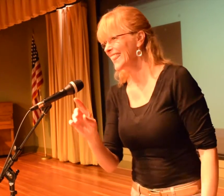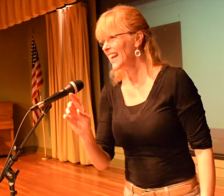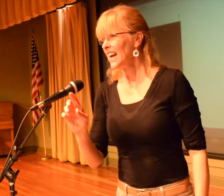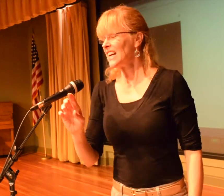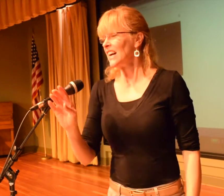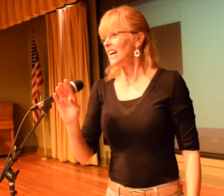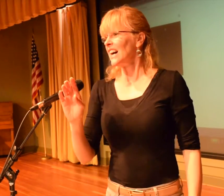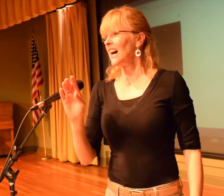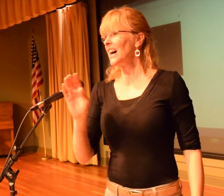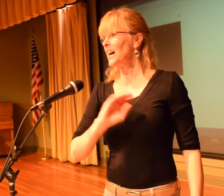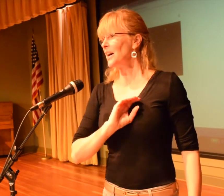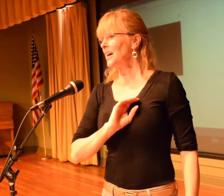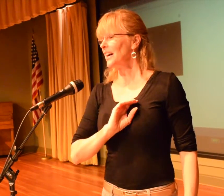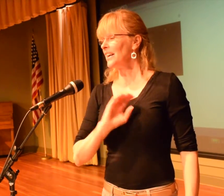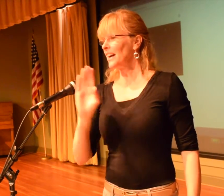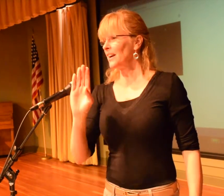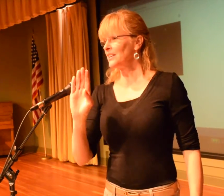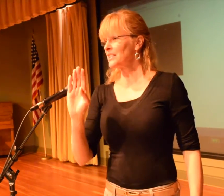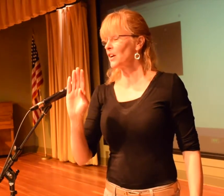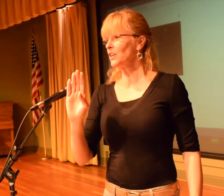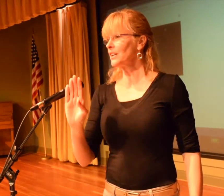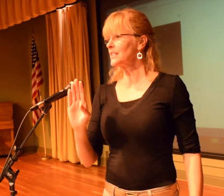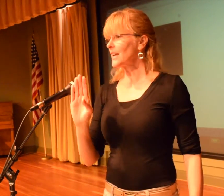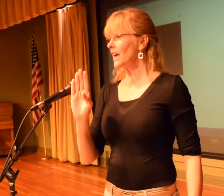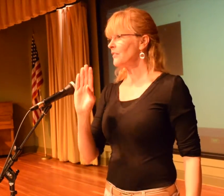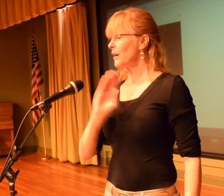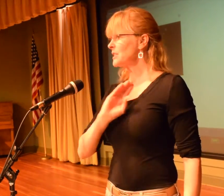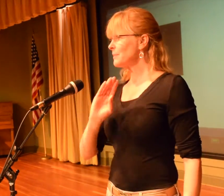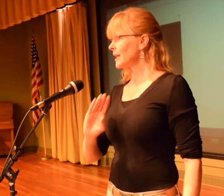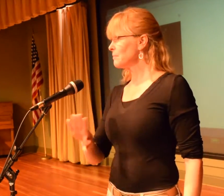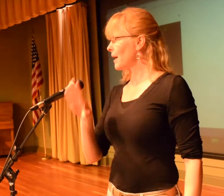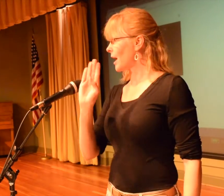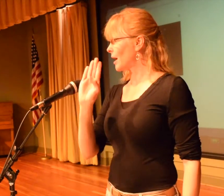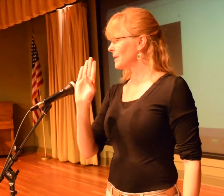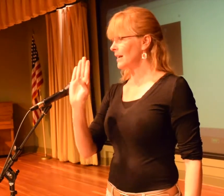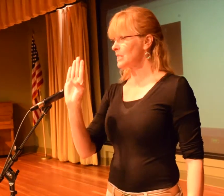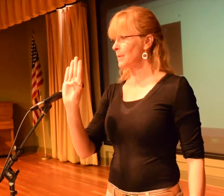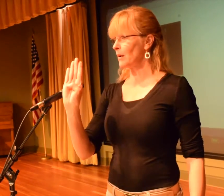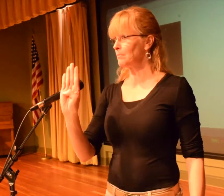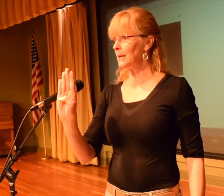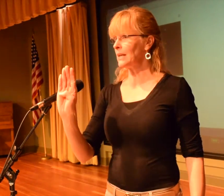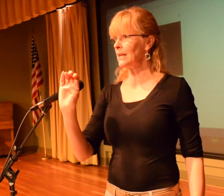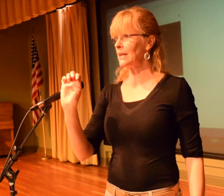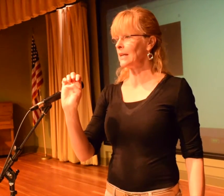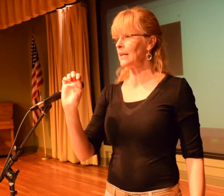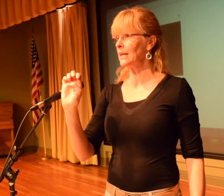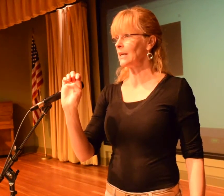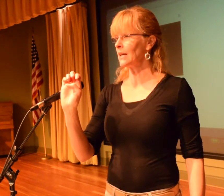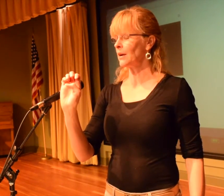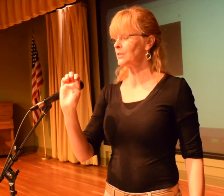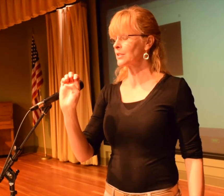That would be nice. So you're going to say, if I was spelling Bob and I spelled B-E, and I would just